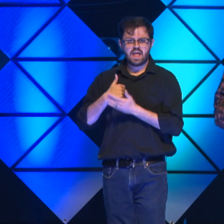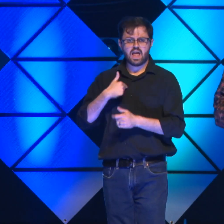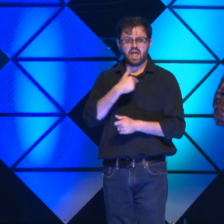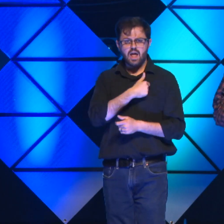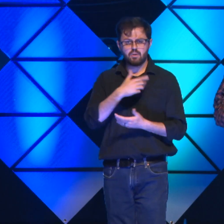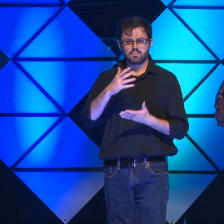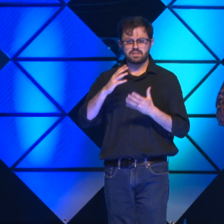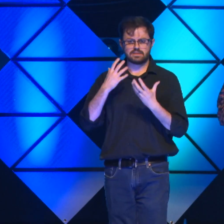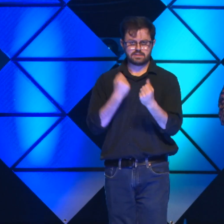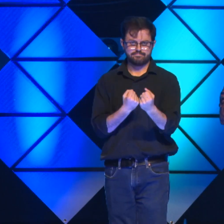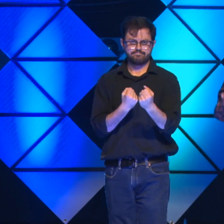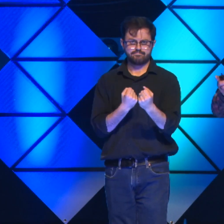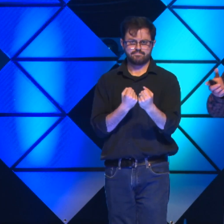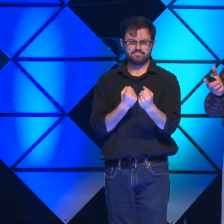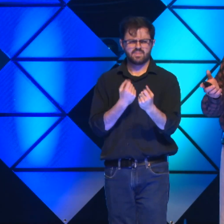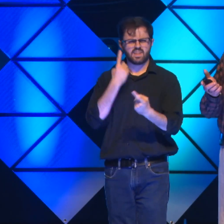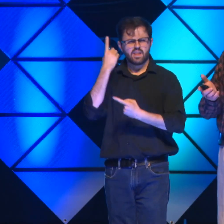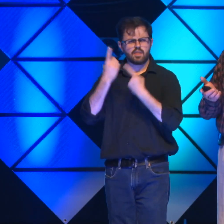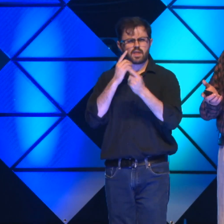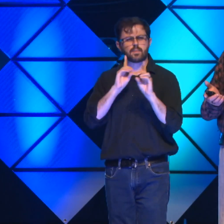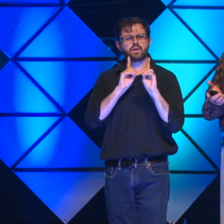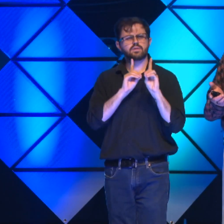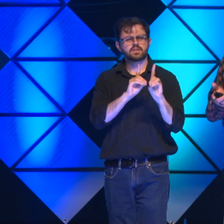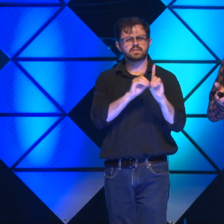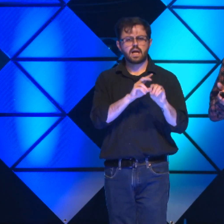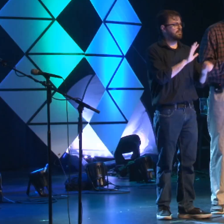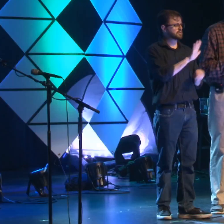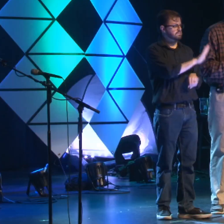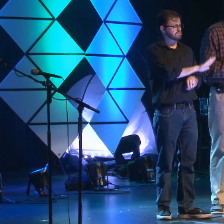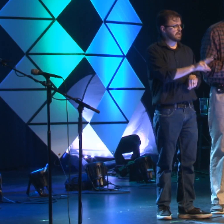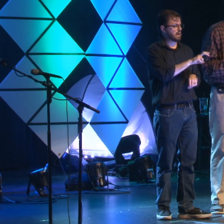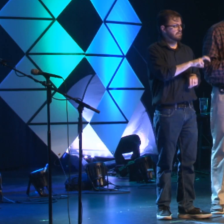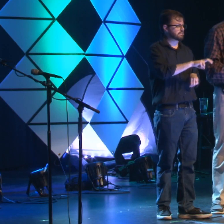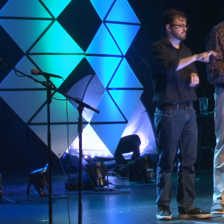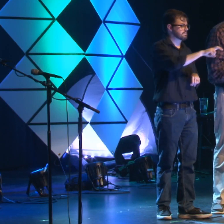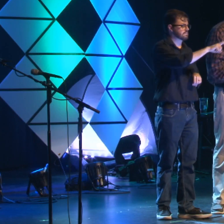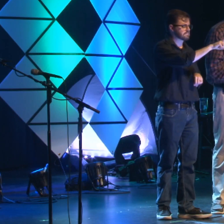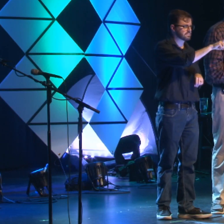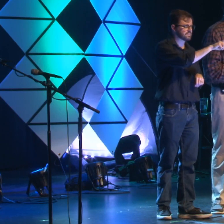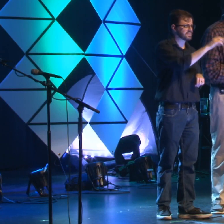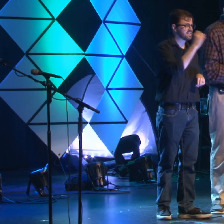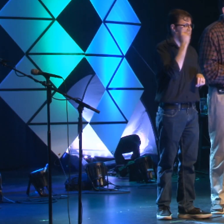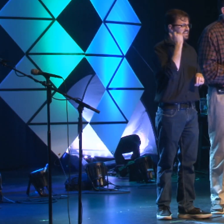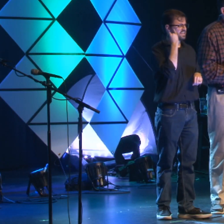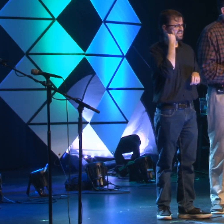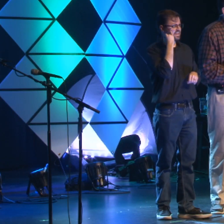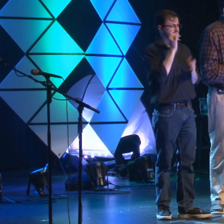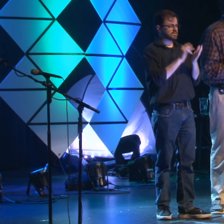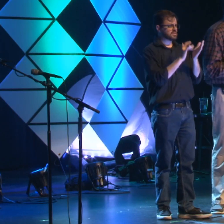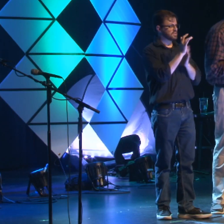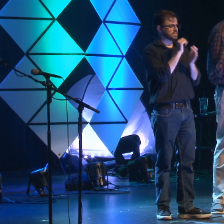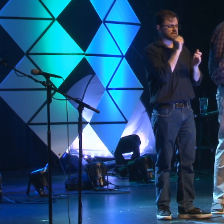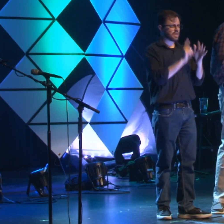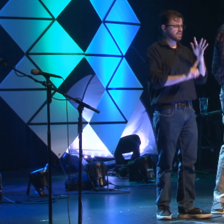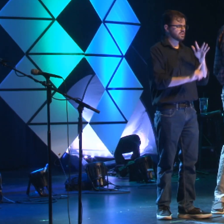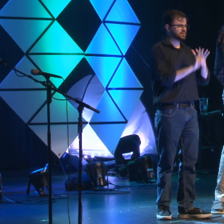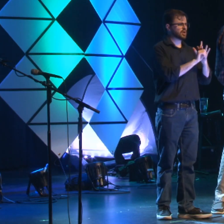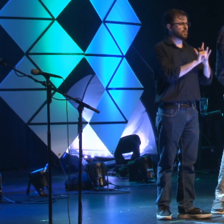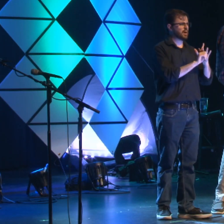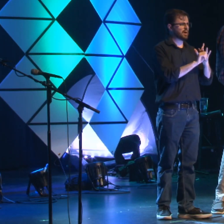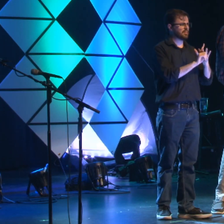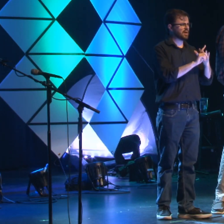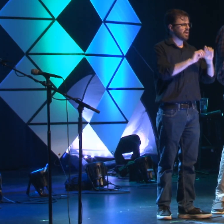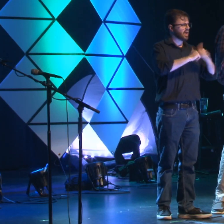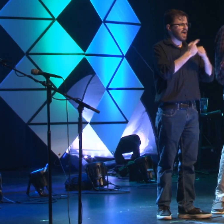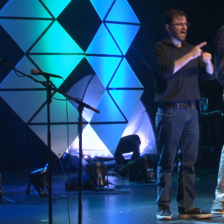their travels. Without Jesus being present, how long would that hurt have continued? Maybe eventually they